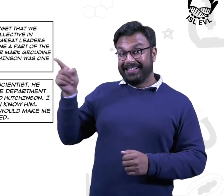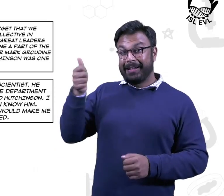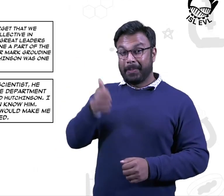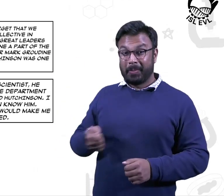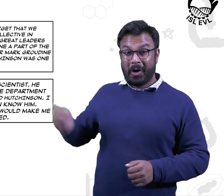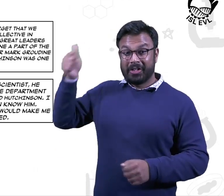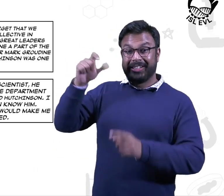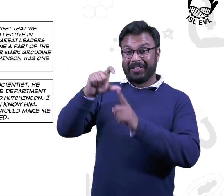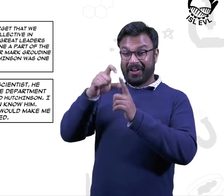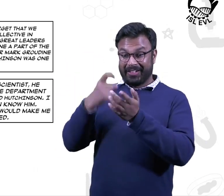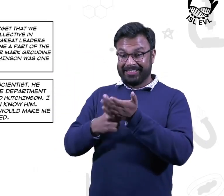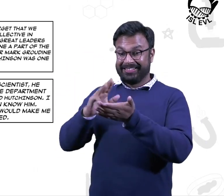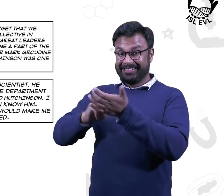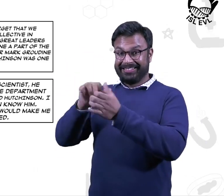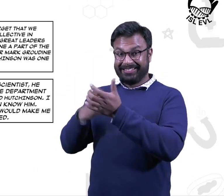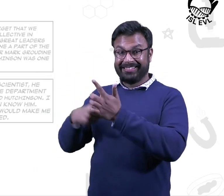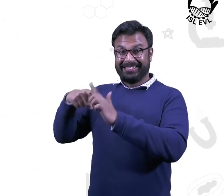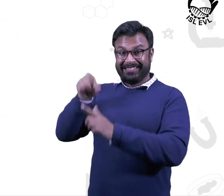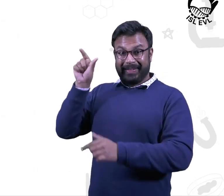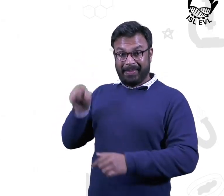Despite being the department head,